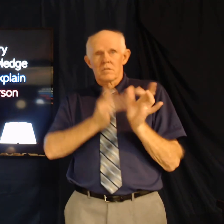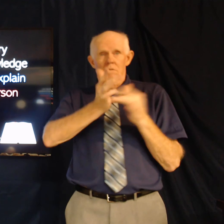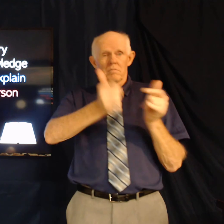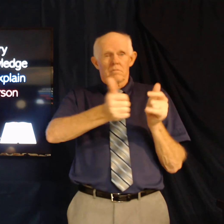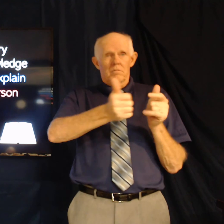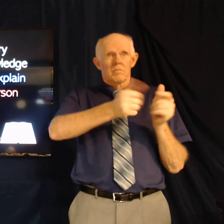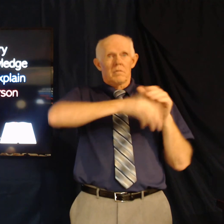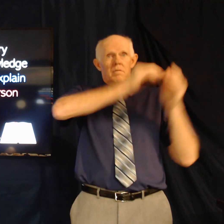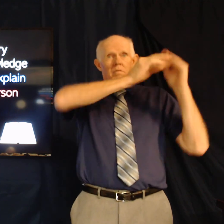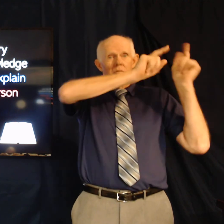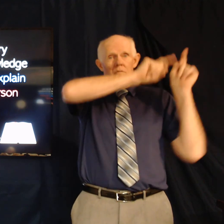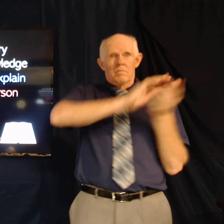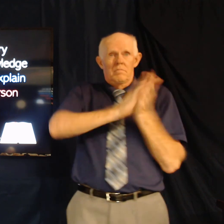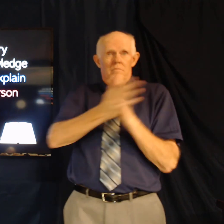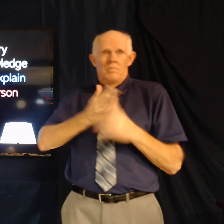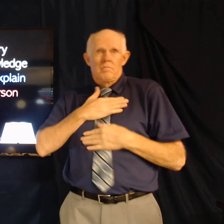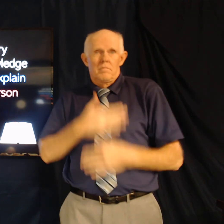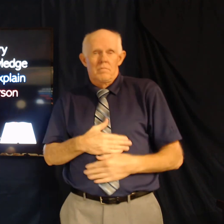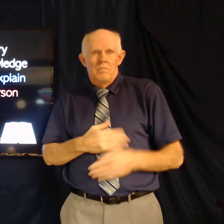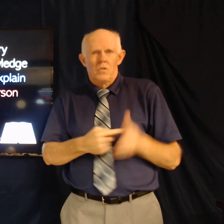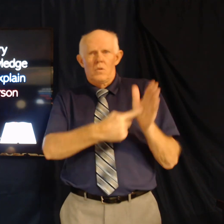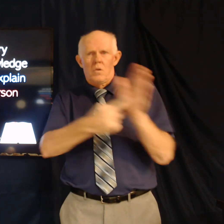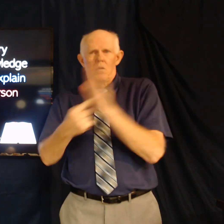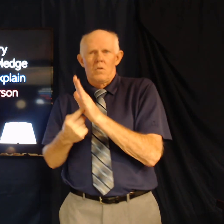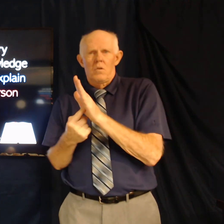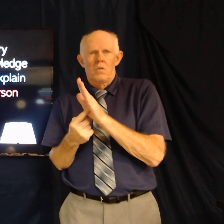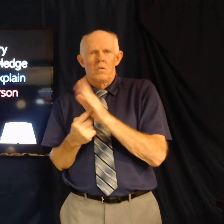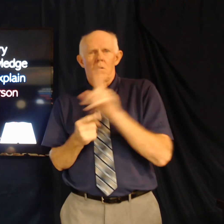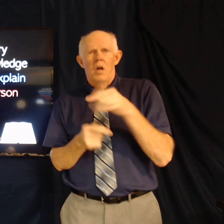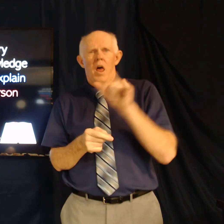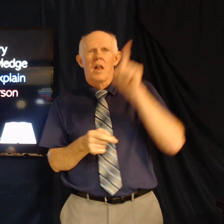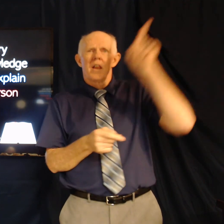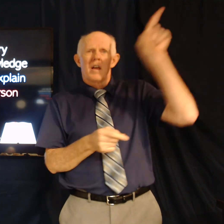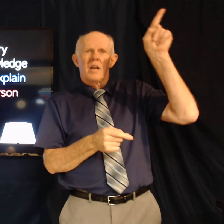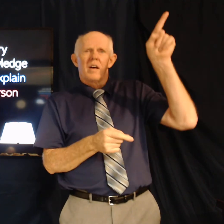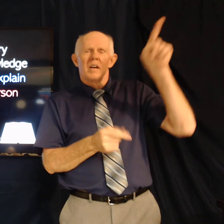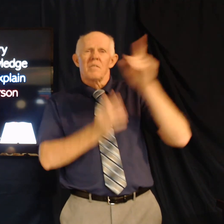that Jesus came and that he became human,